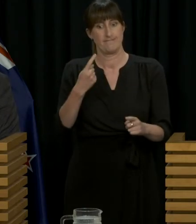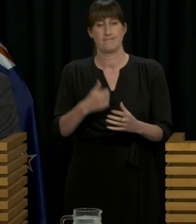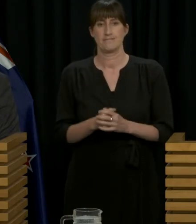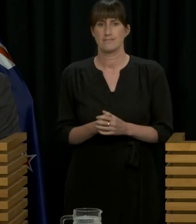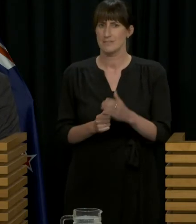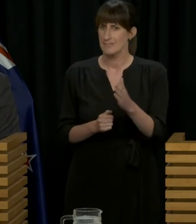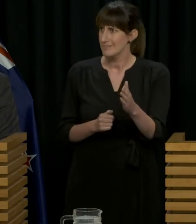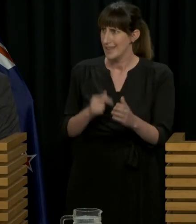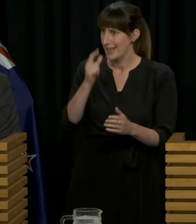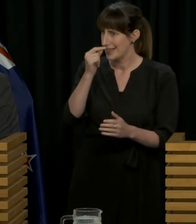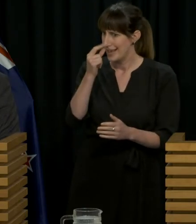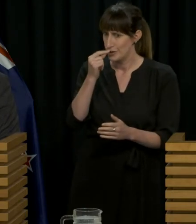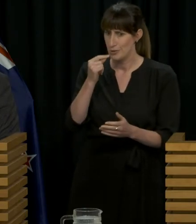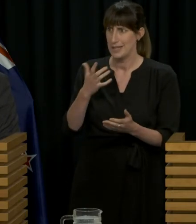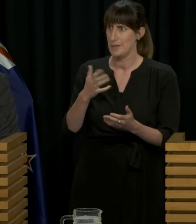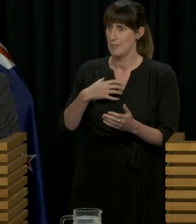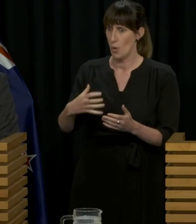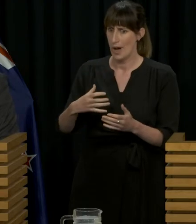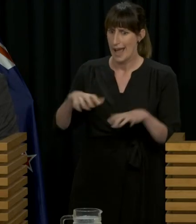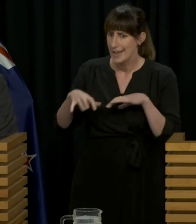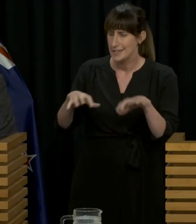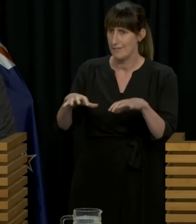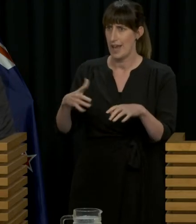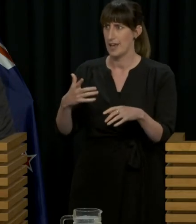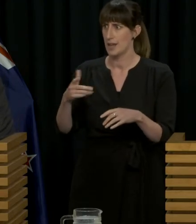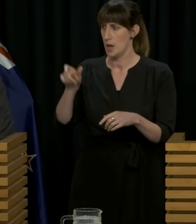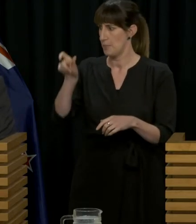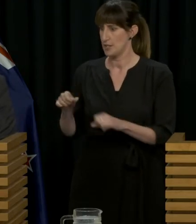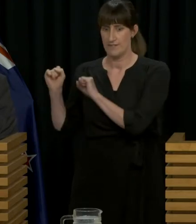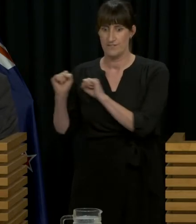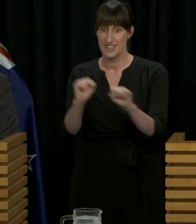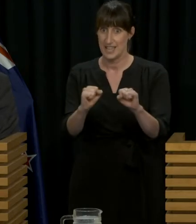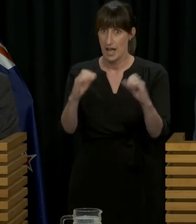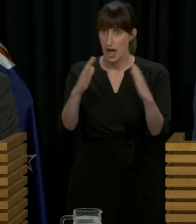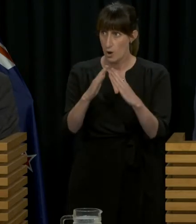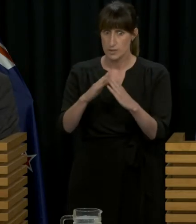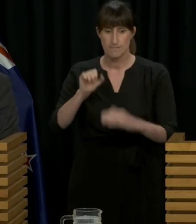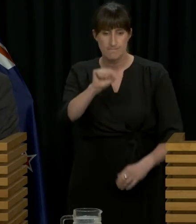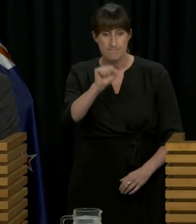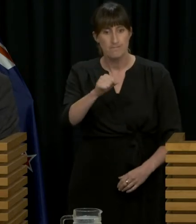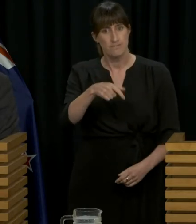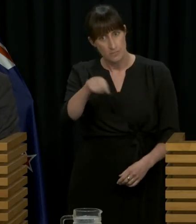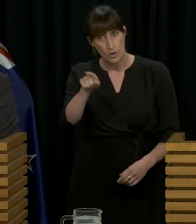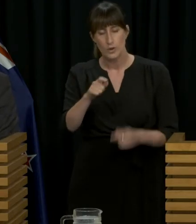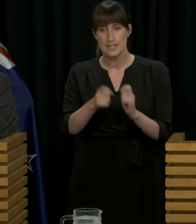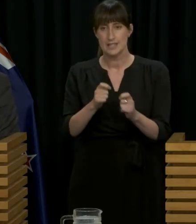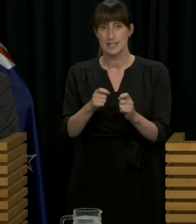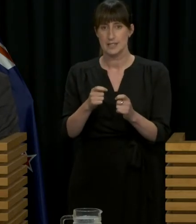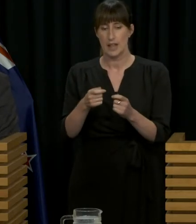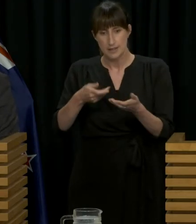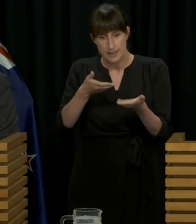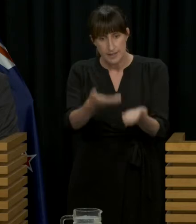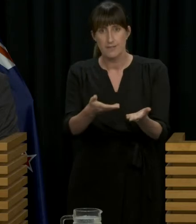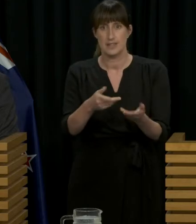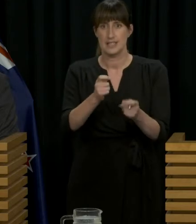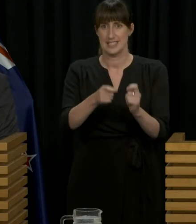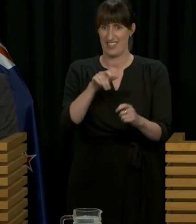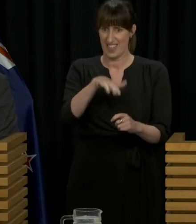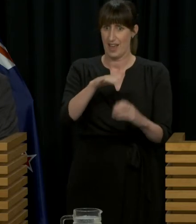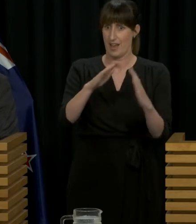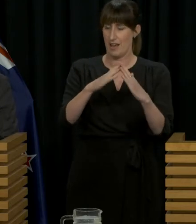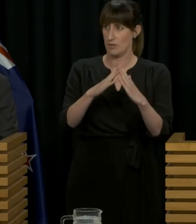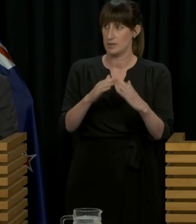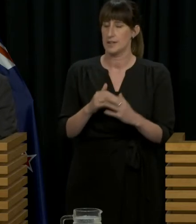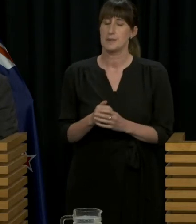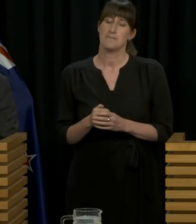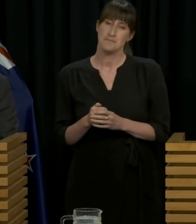in that, as in sending testers to them? Oh, look, certainly we're following up regularly with people as necessary. If we do